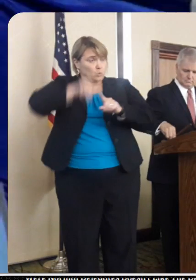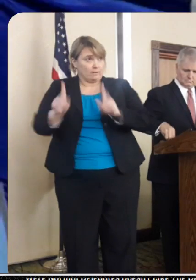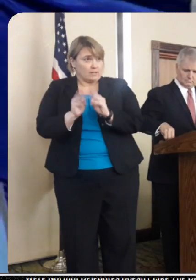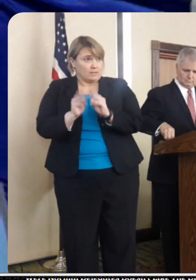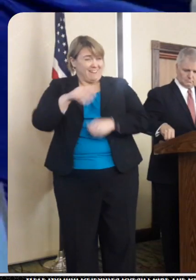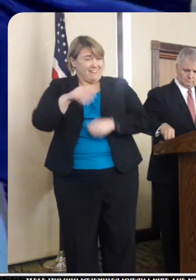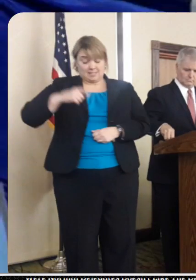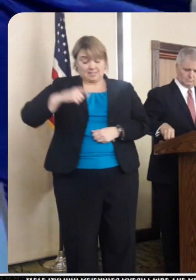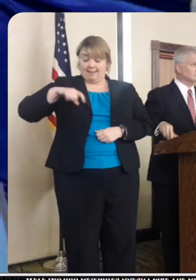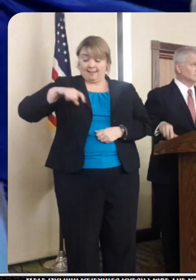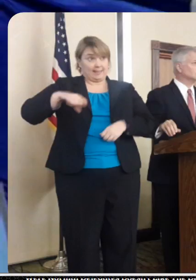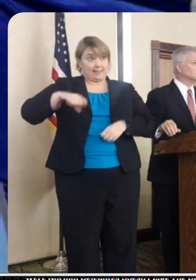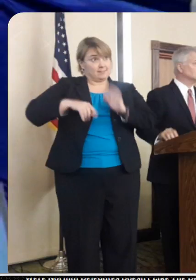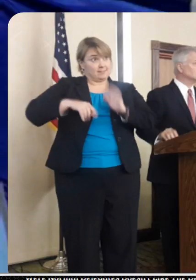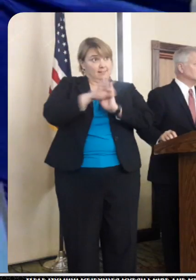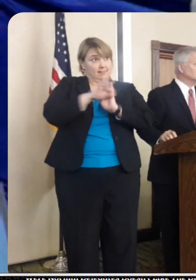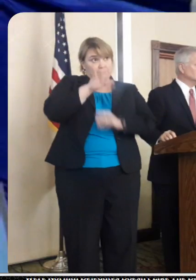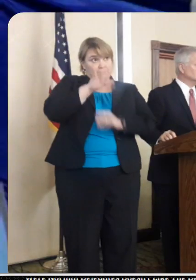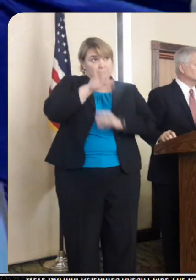by their SD.